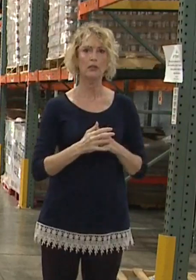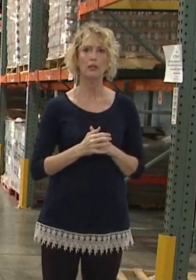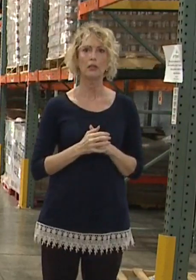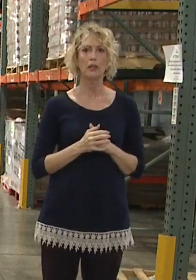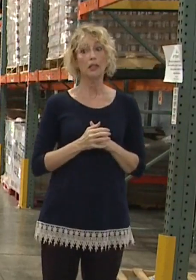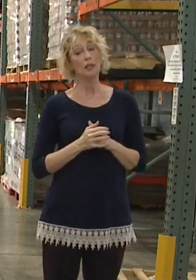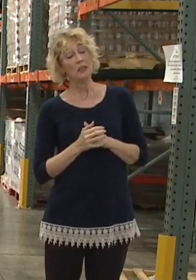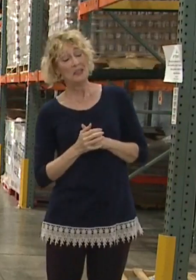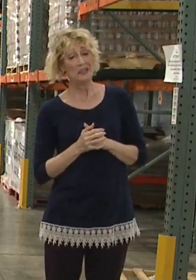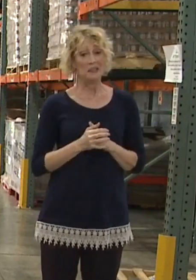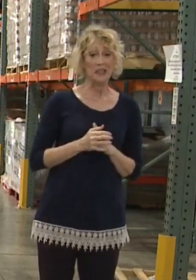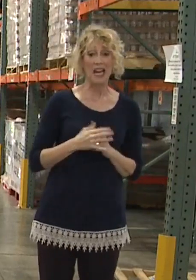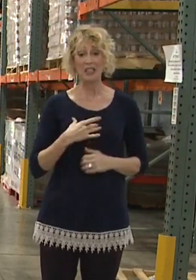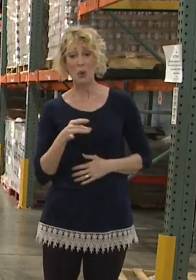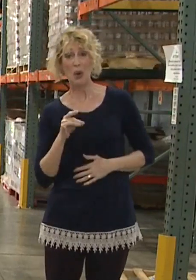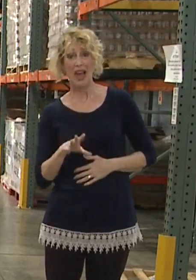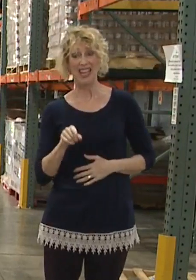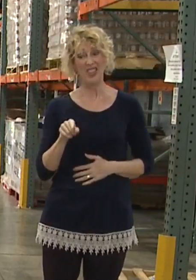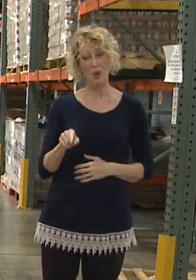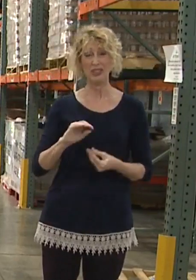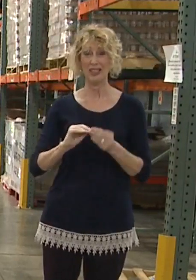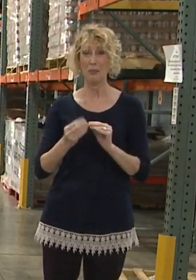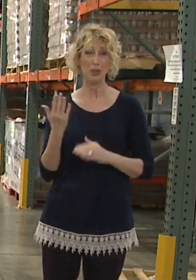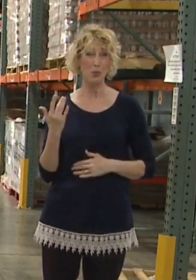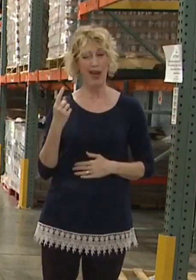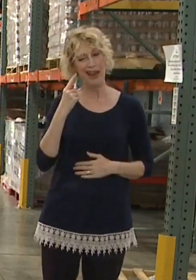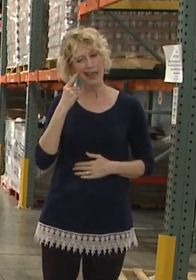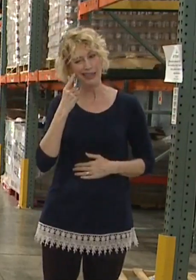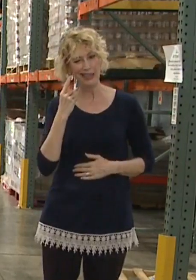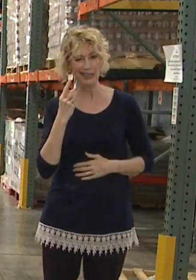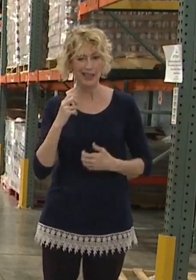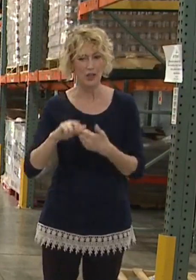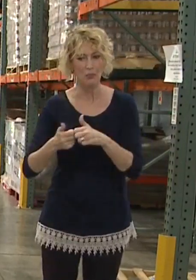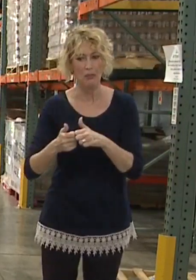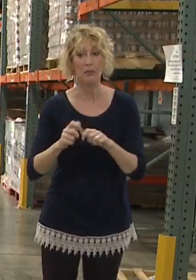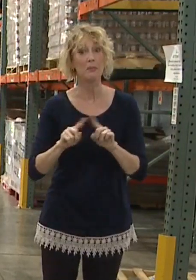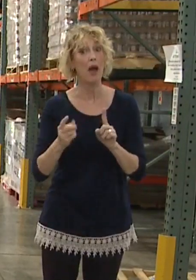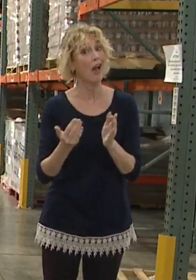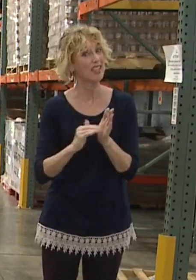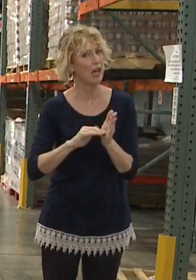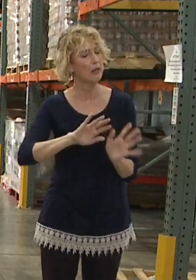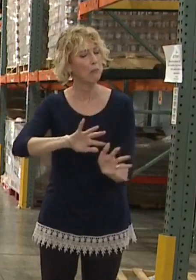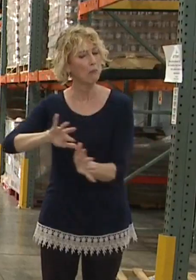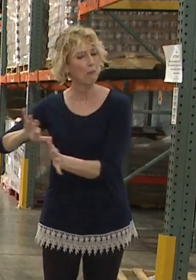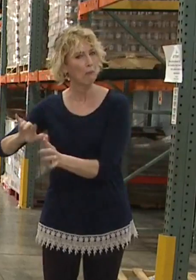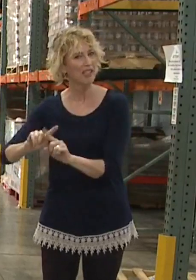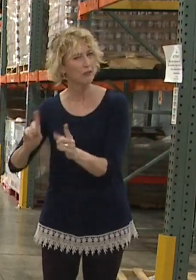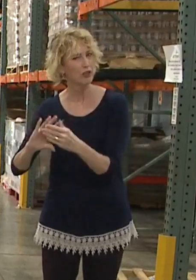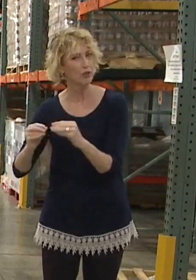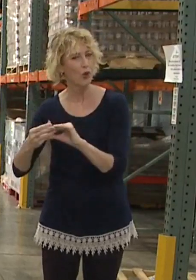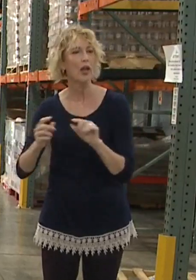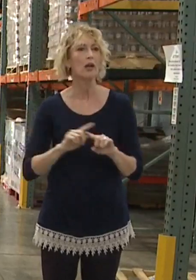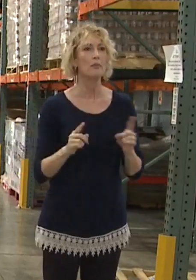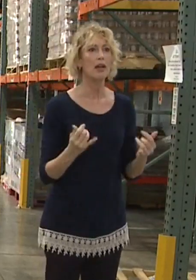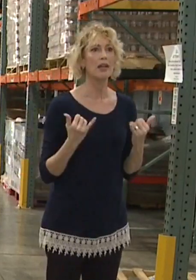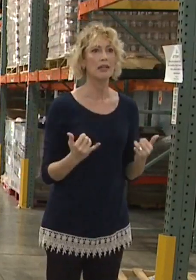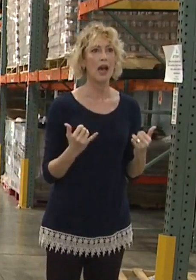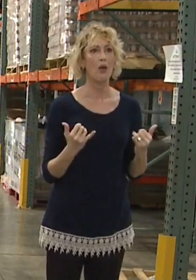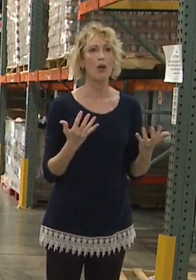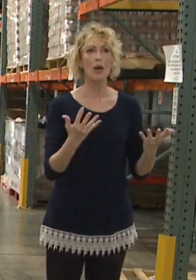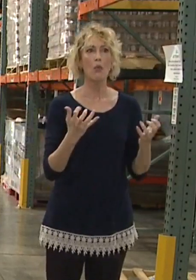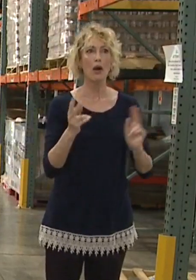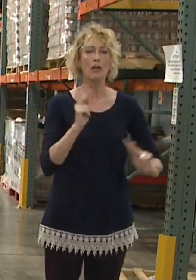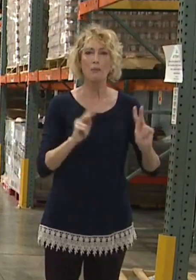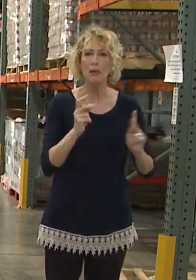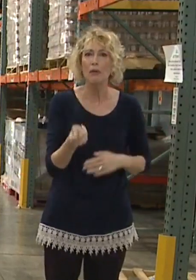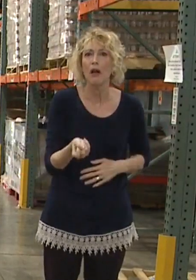big fan of Census Bureau numbers because I think they're flawed. But again, that's for another story. But this is our opportunity to get people to understand the